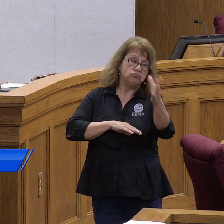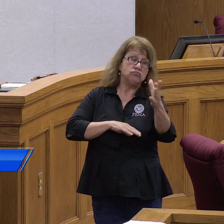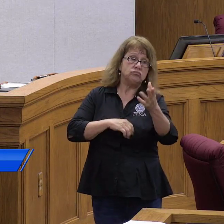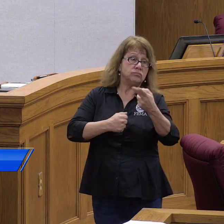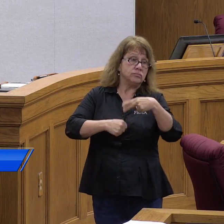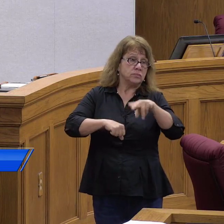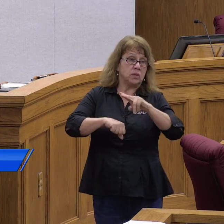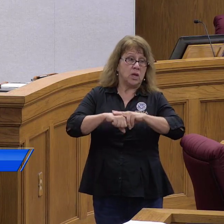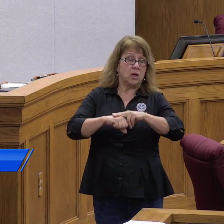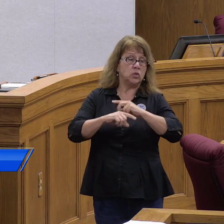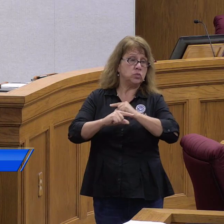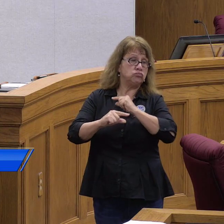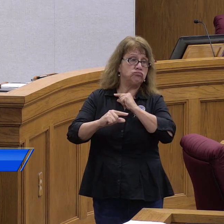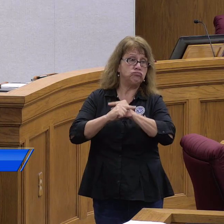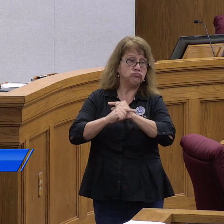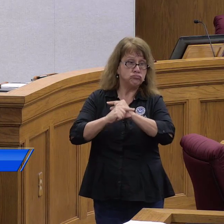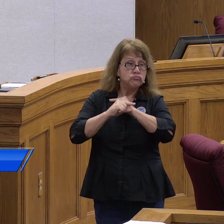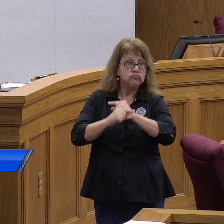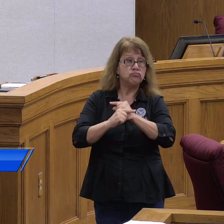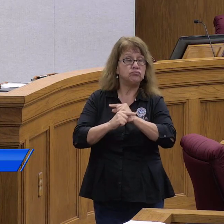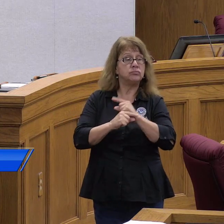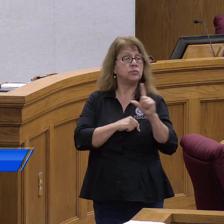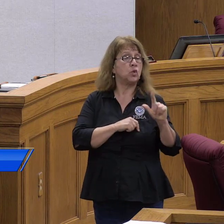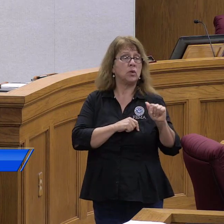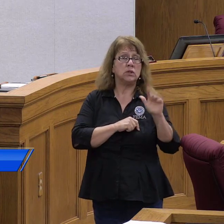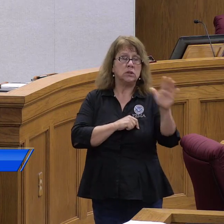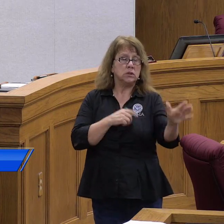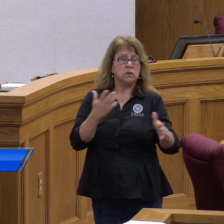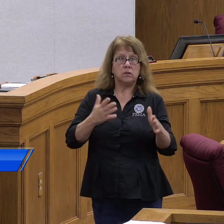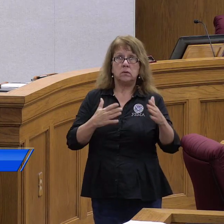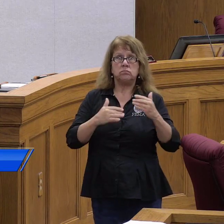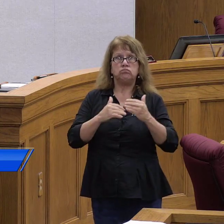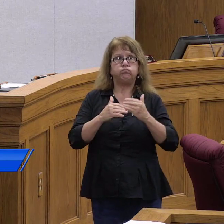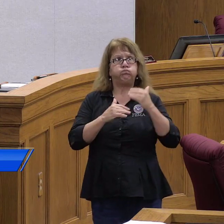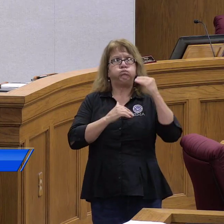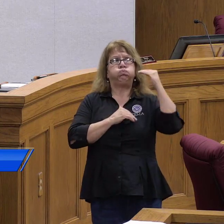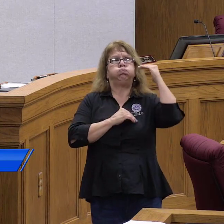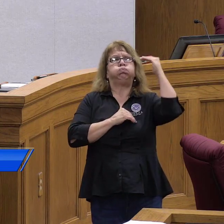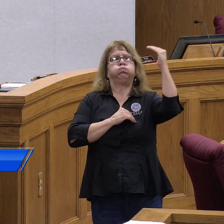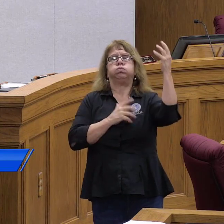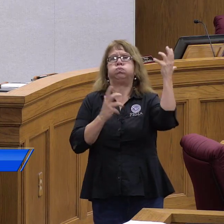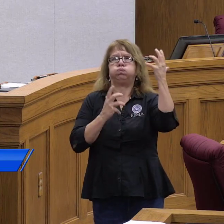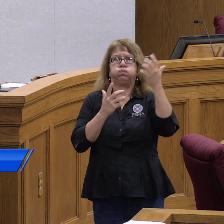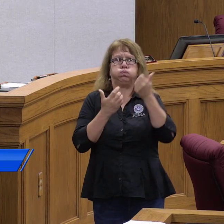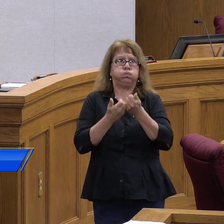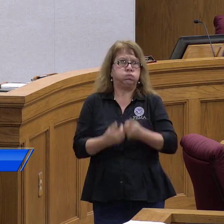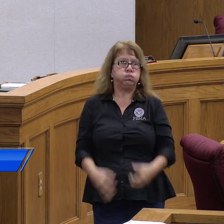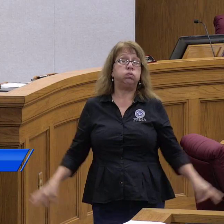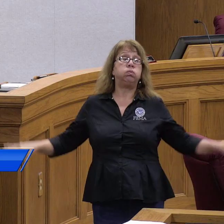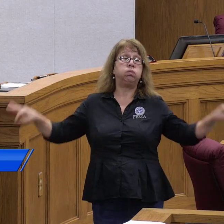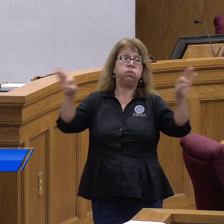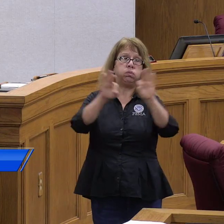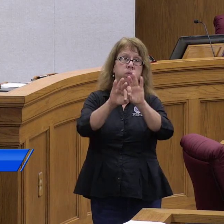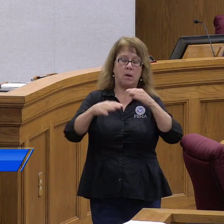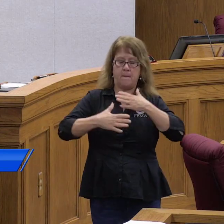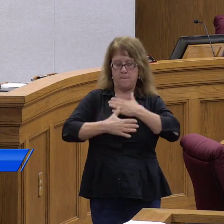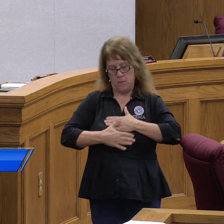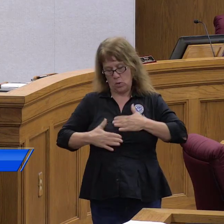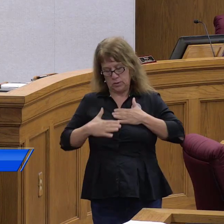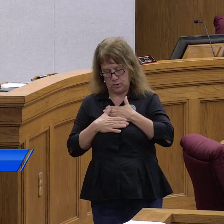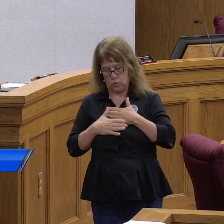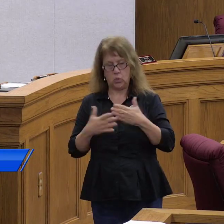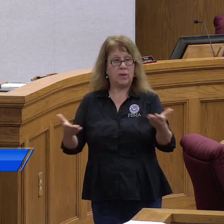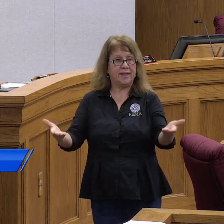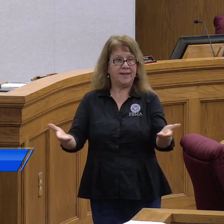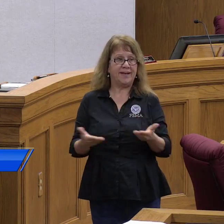their services have been invaluable. And they've done so many different things, and we appreciate them being here, and we were